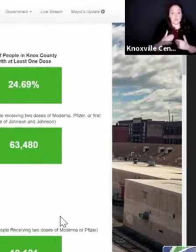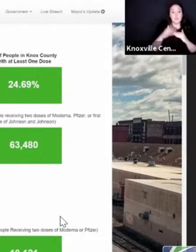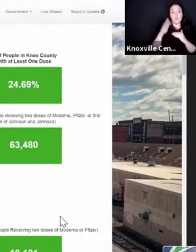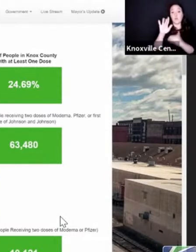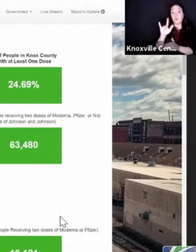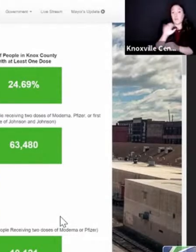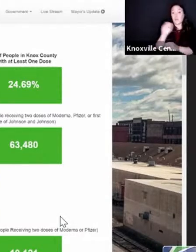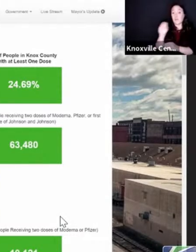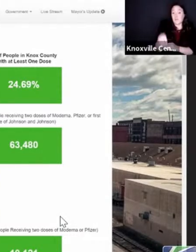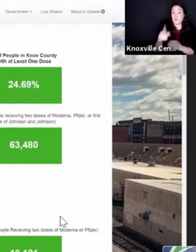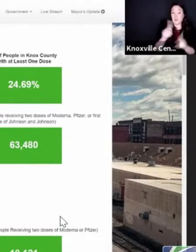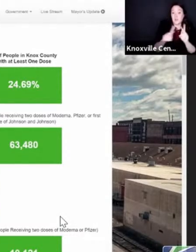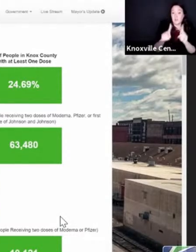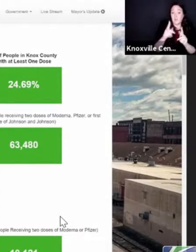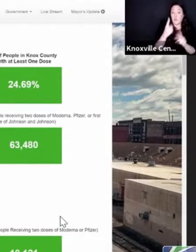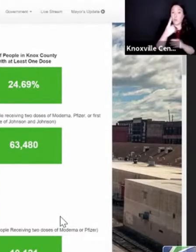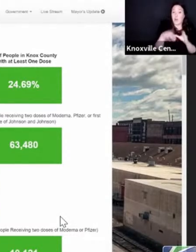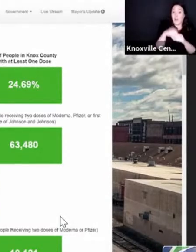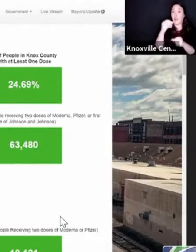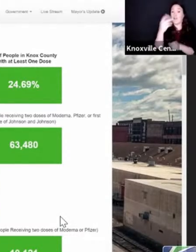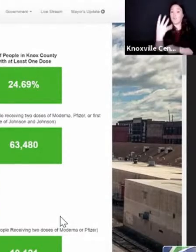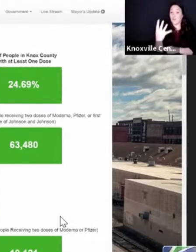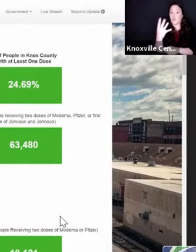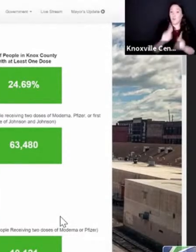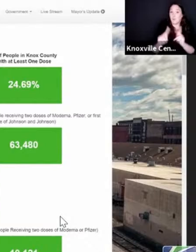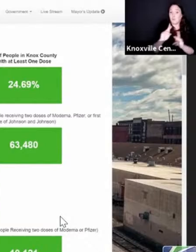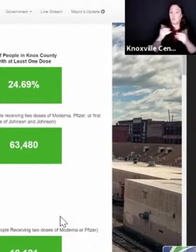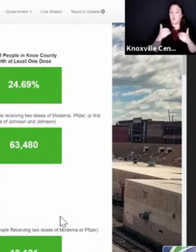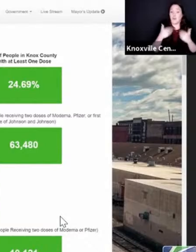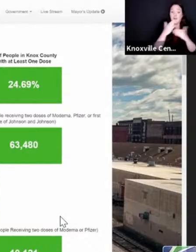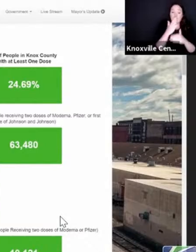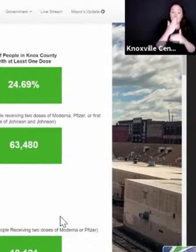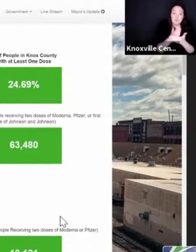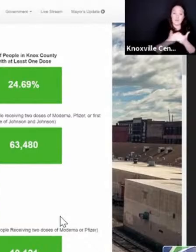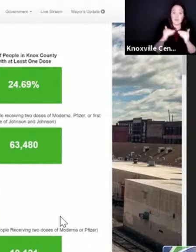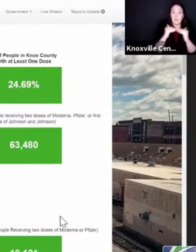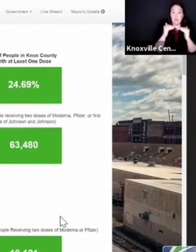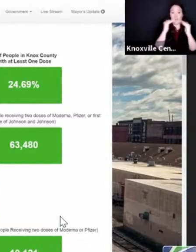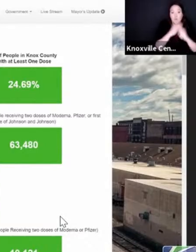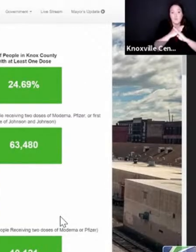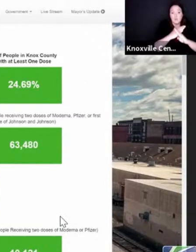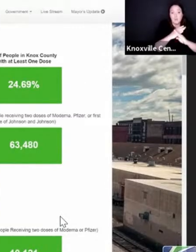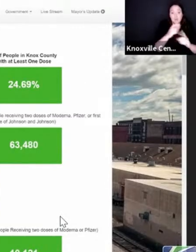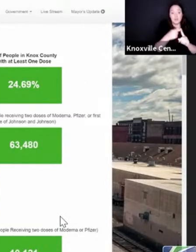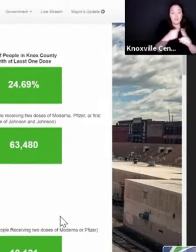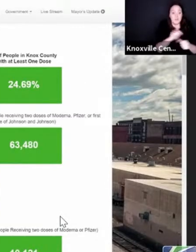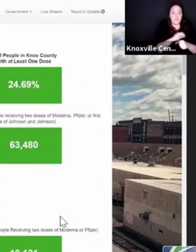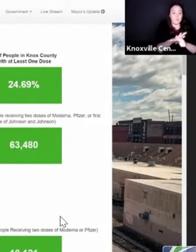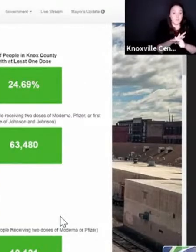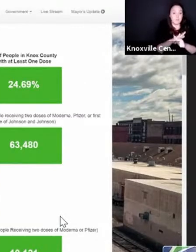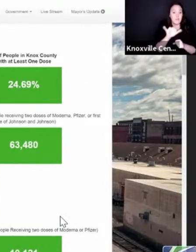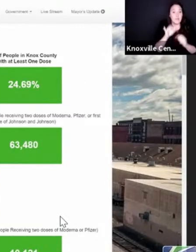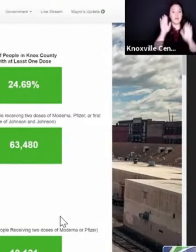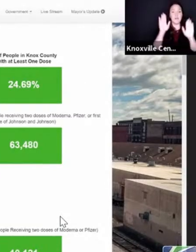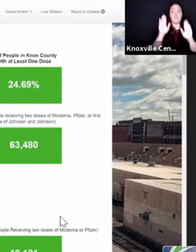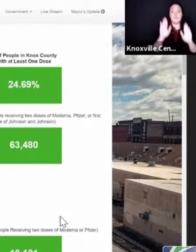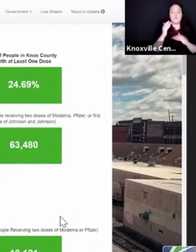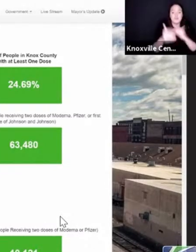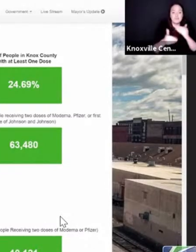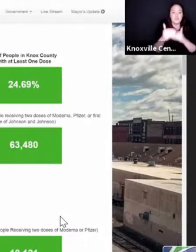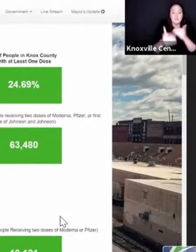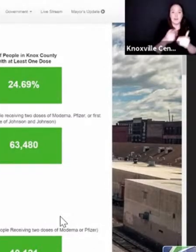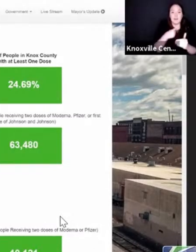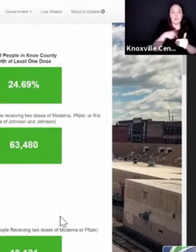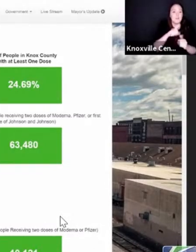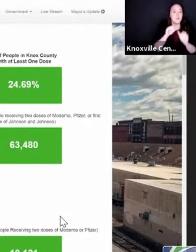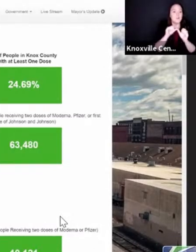people, that is 1 in 4 people, having at least some level of protection against COVID-19. This is excellent progress and something that we will